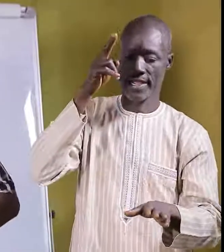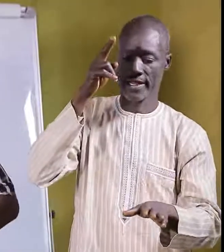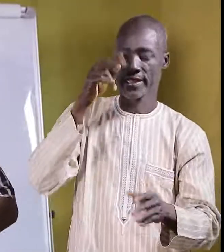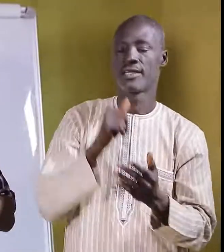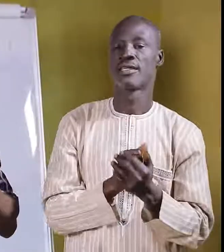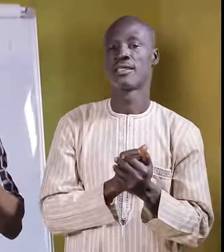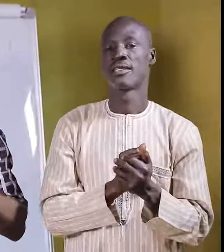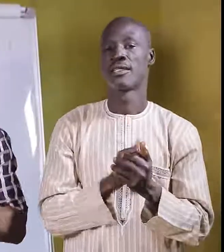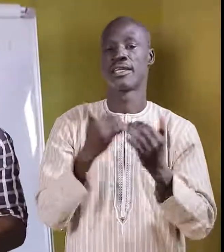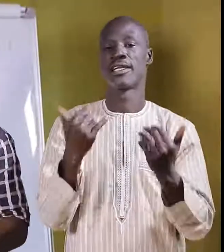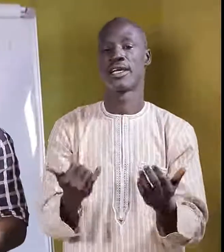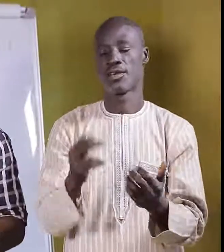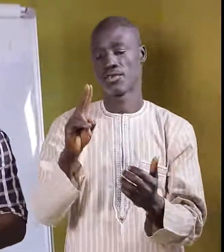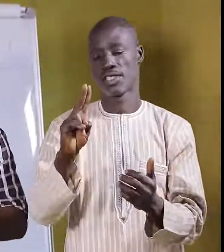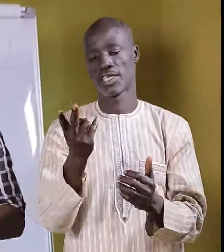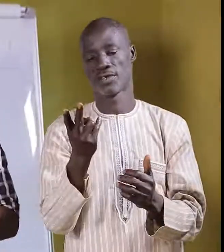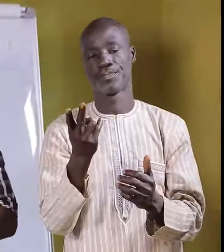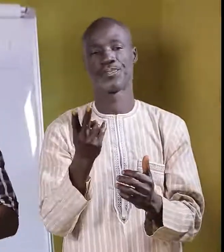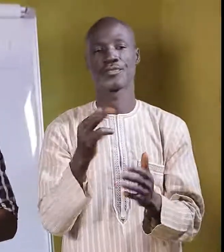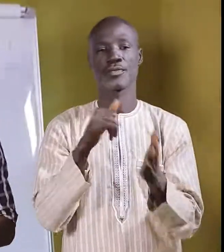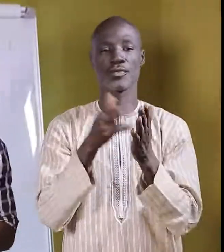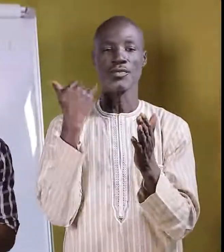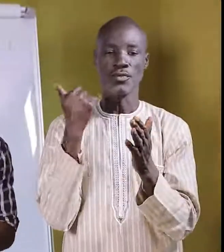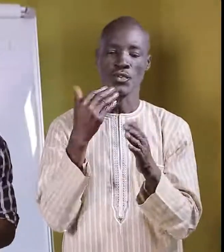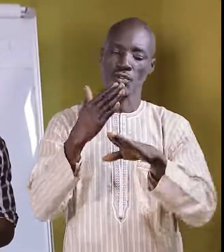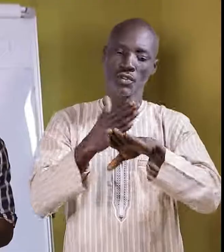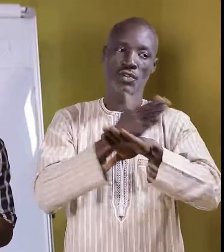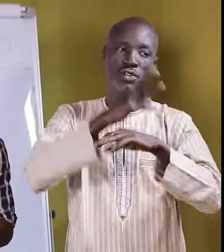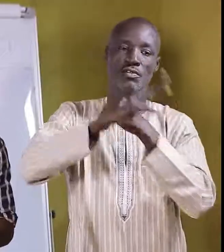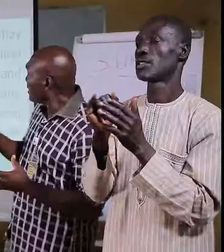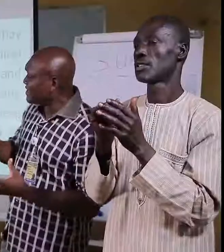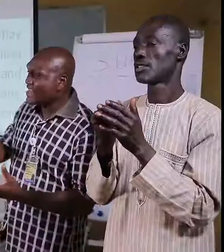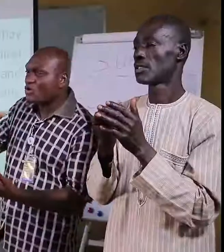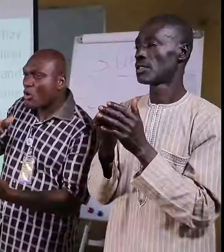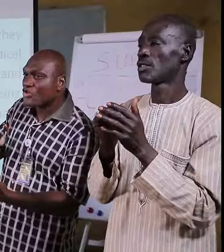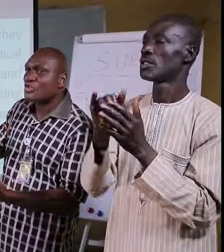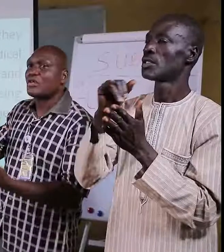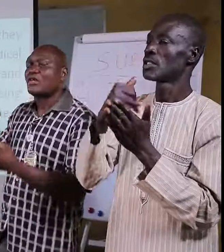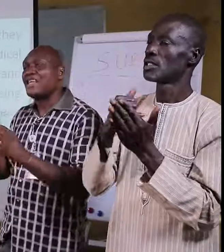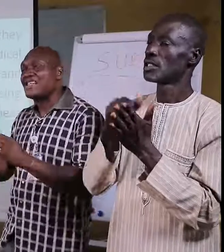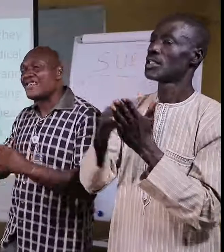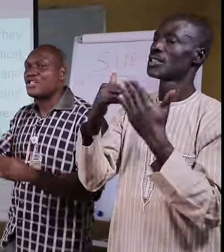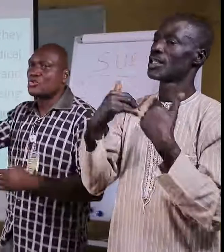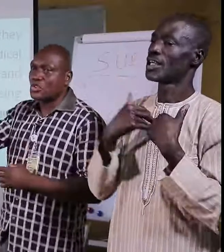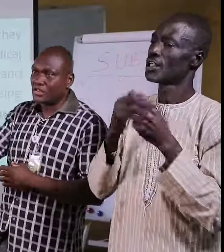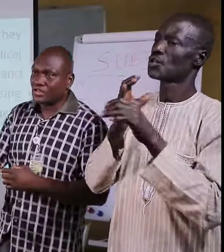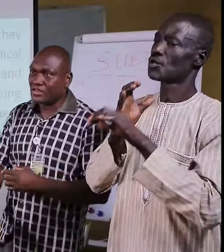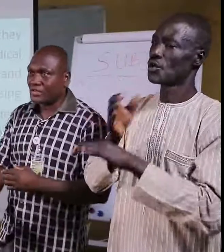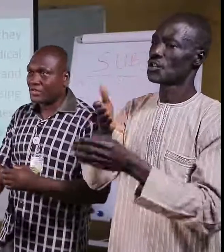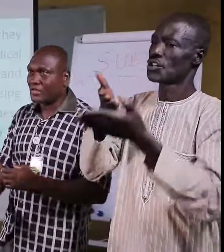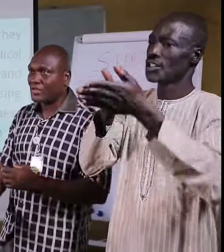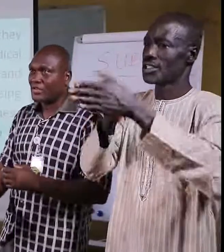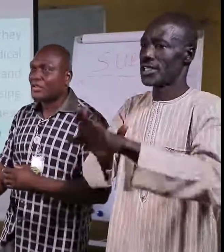rate. At the second stage, it was improvement in medicine that has caused death rate to